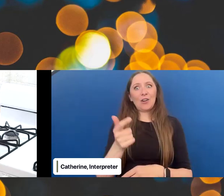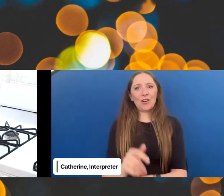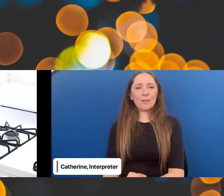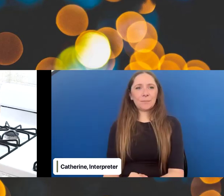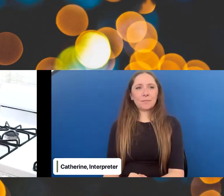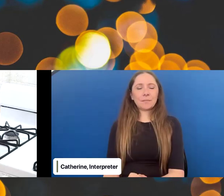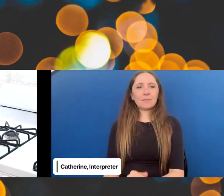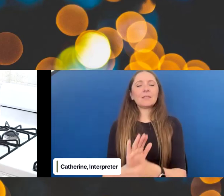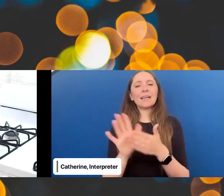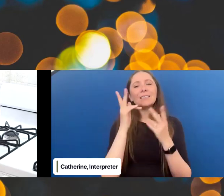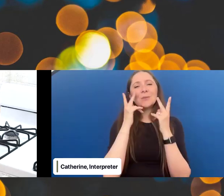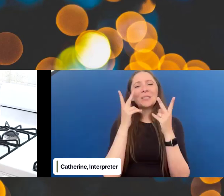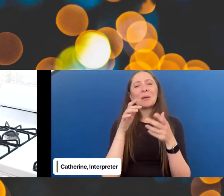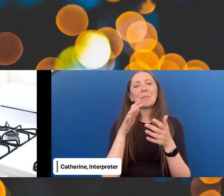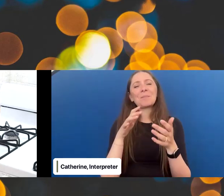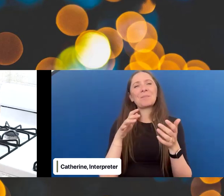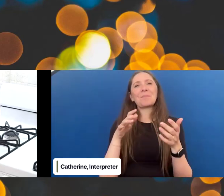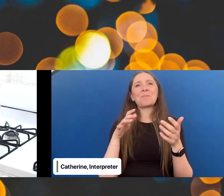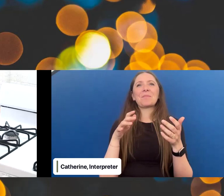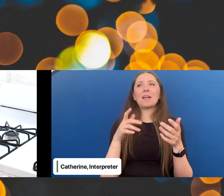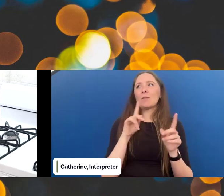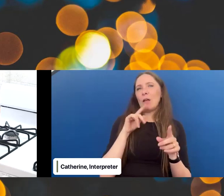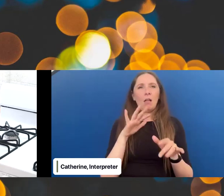was fun to see them react to, are you two boyfriends? And then going,